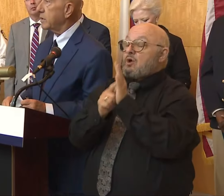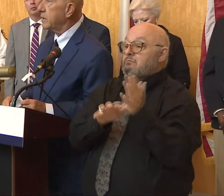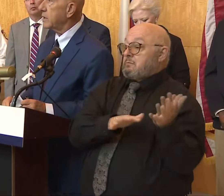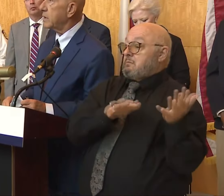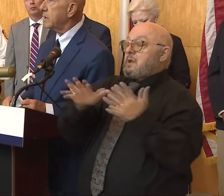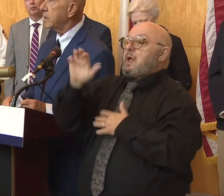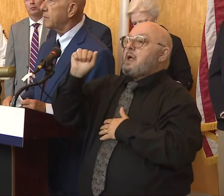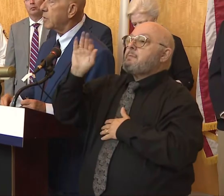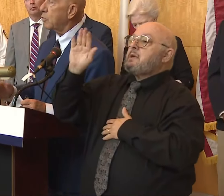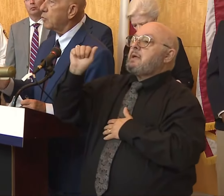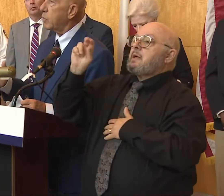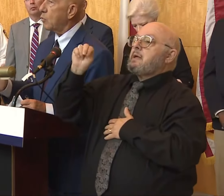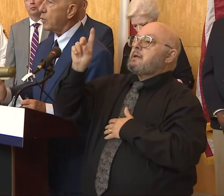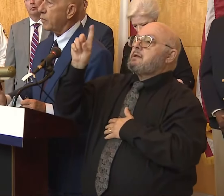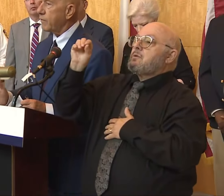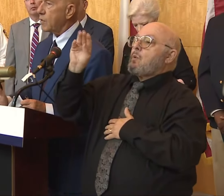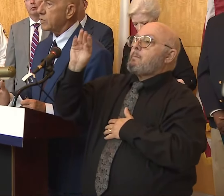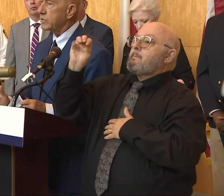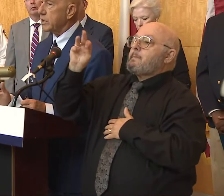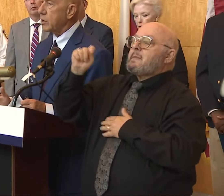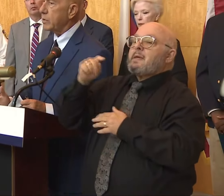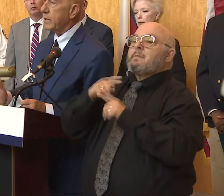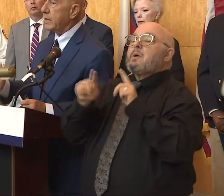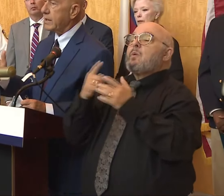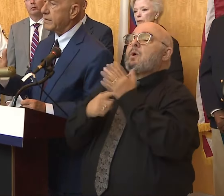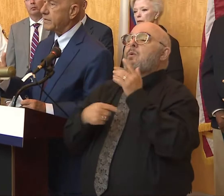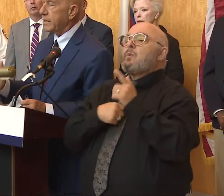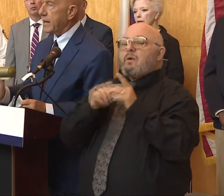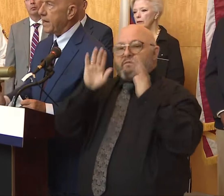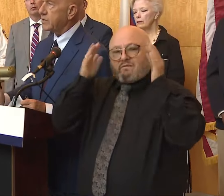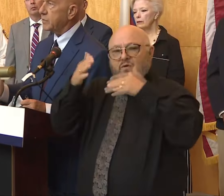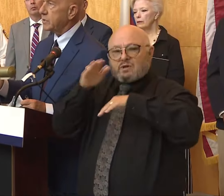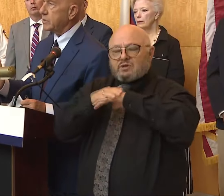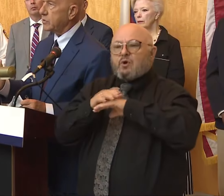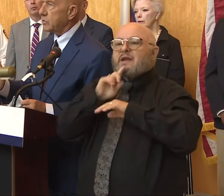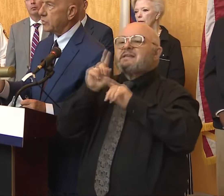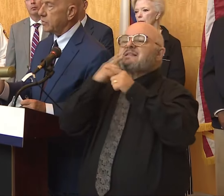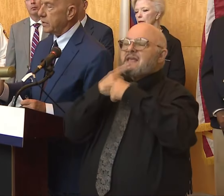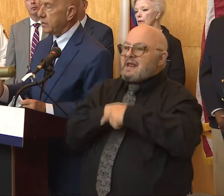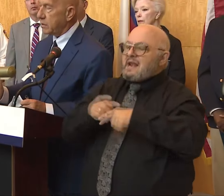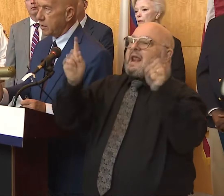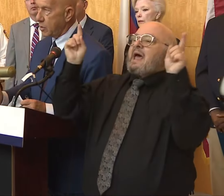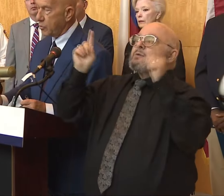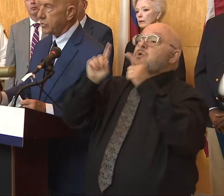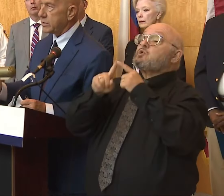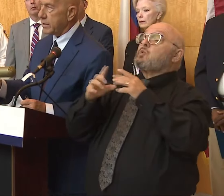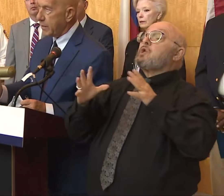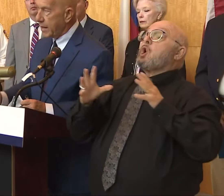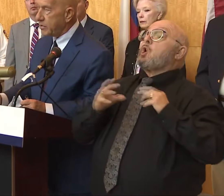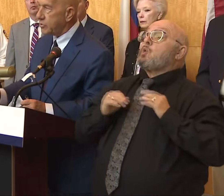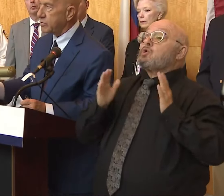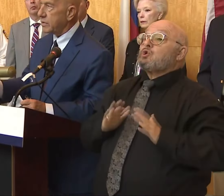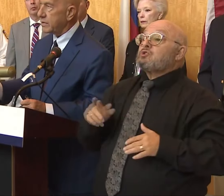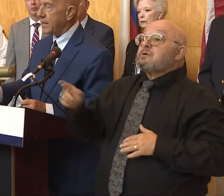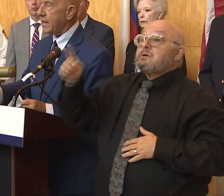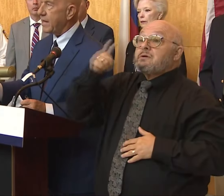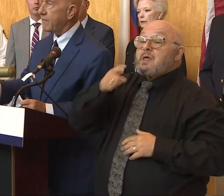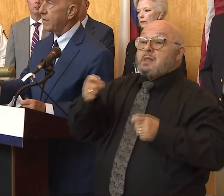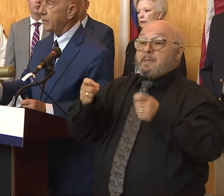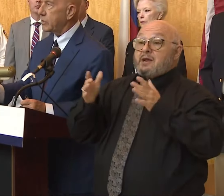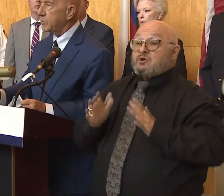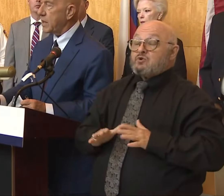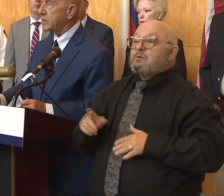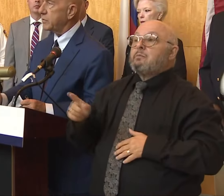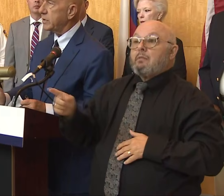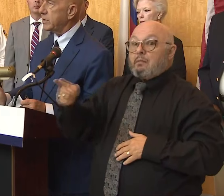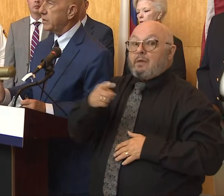abandonment. But what we're focusing on is the announcement to the owners and managers that they have